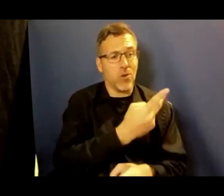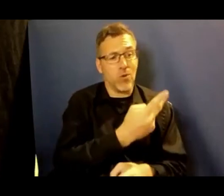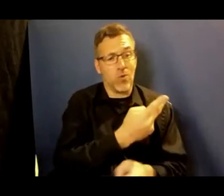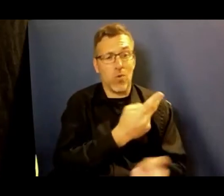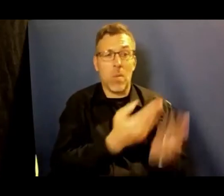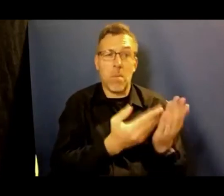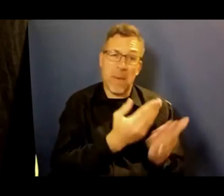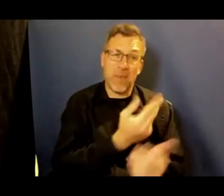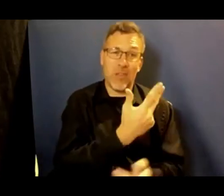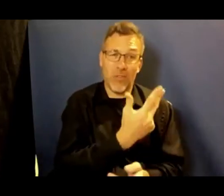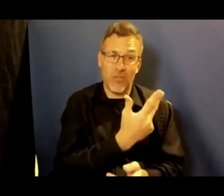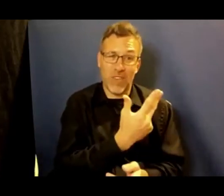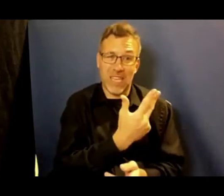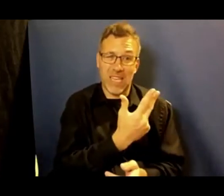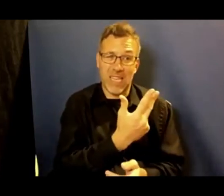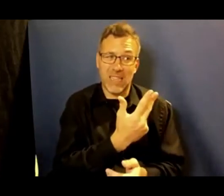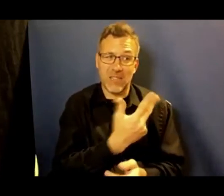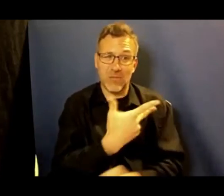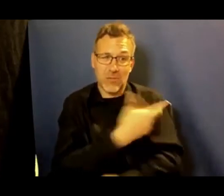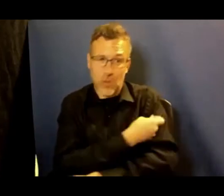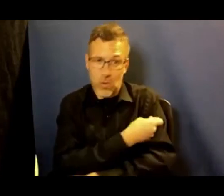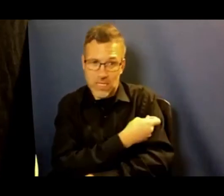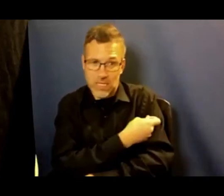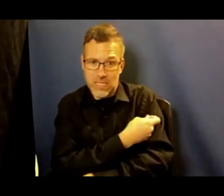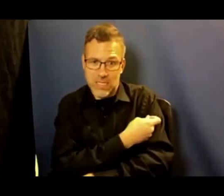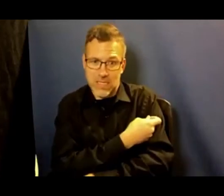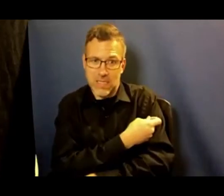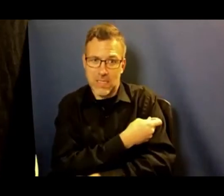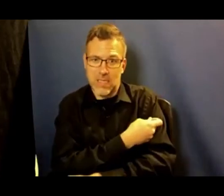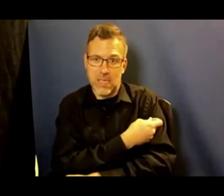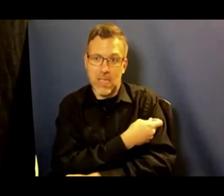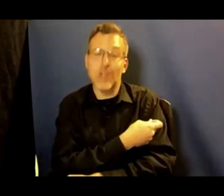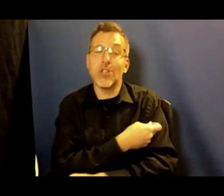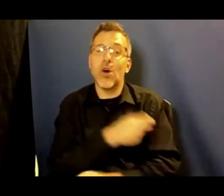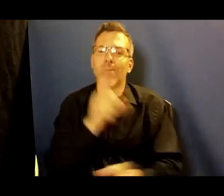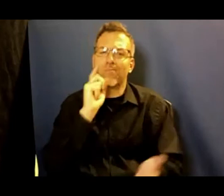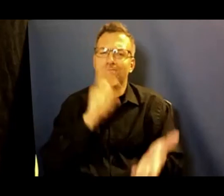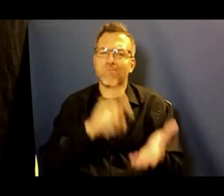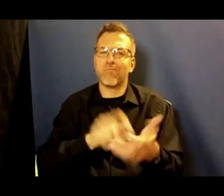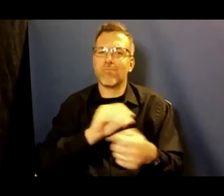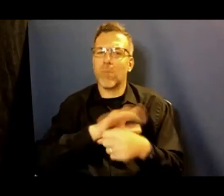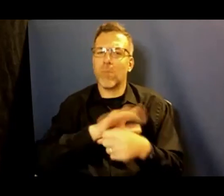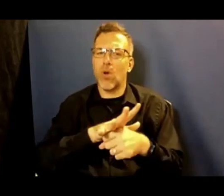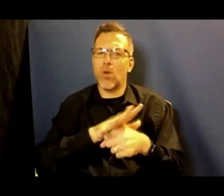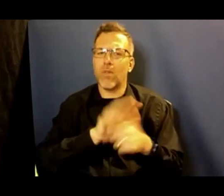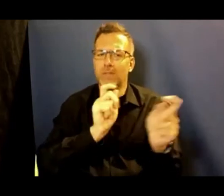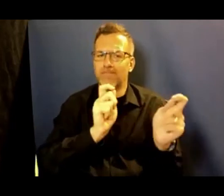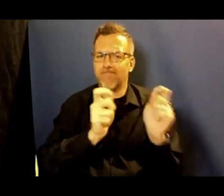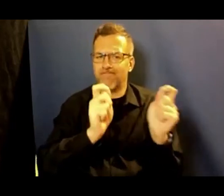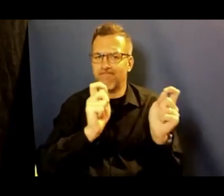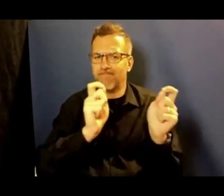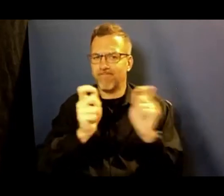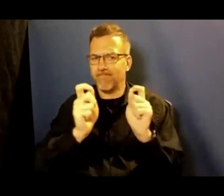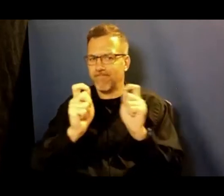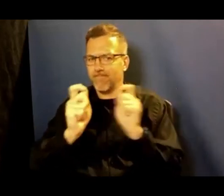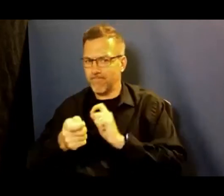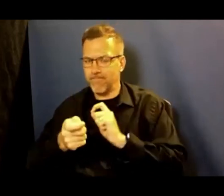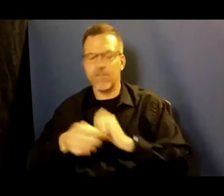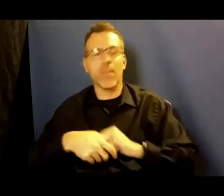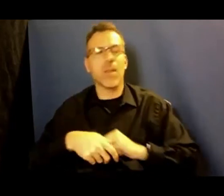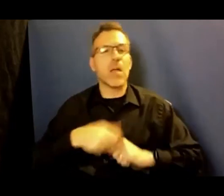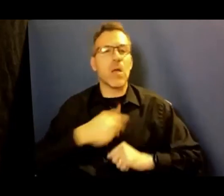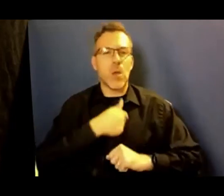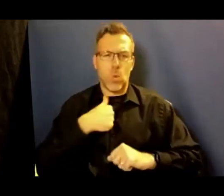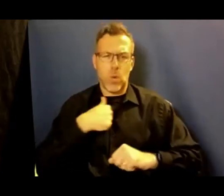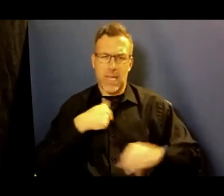So as we are seeing the virus evolve, and as we're getting more data, and as we are measuring the